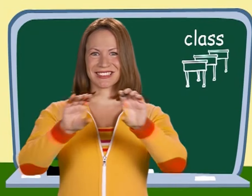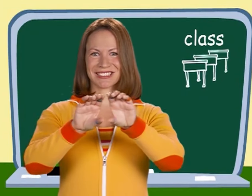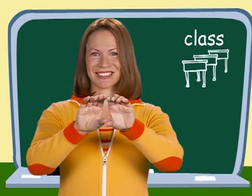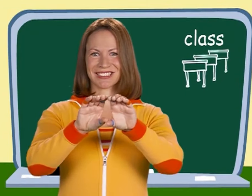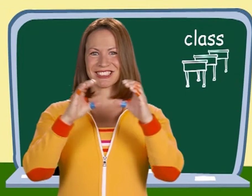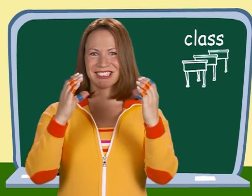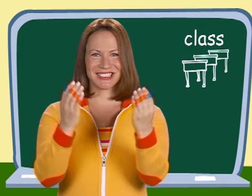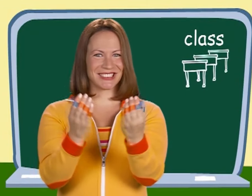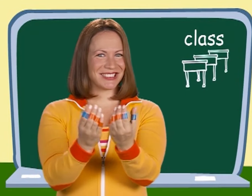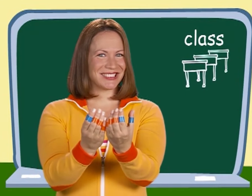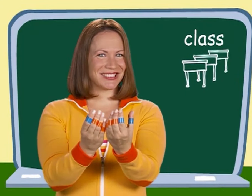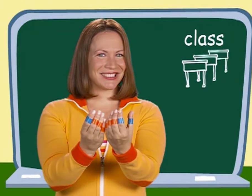Let's sign class.